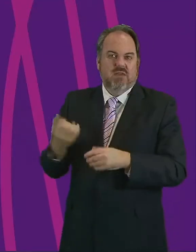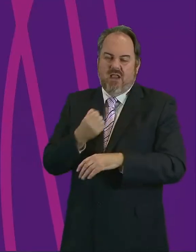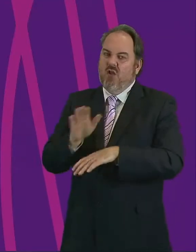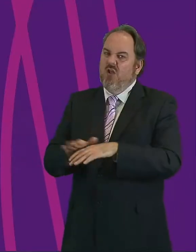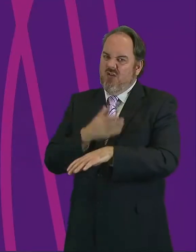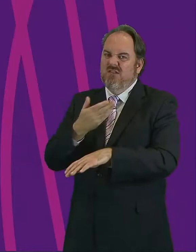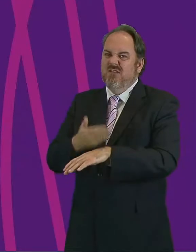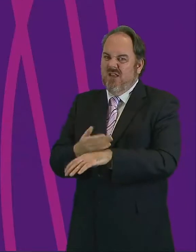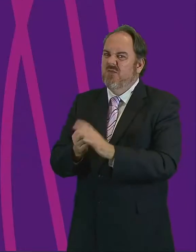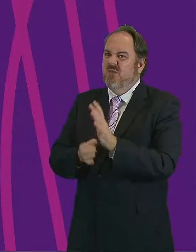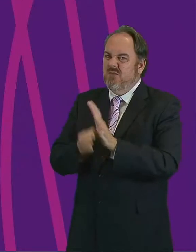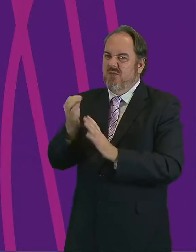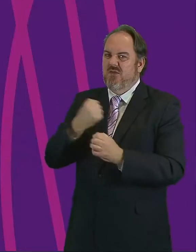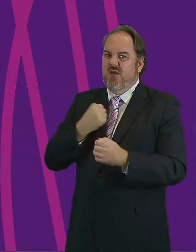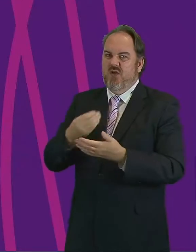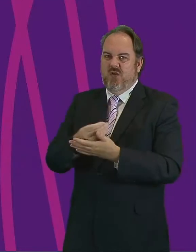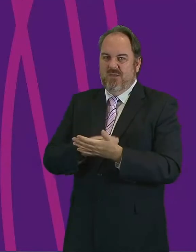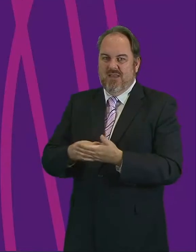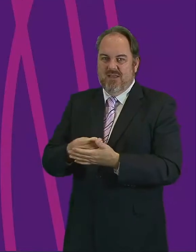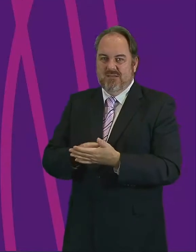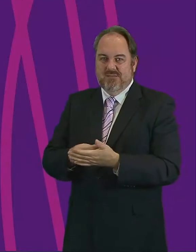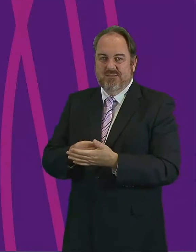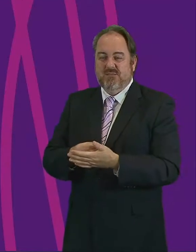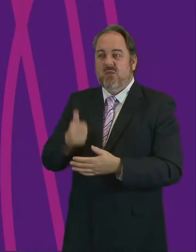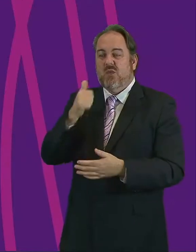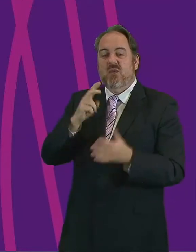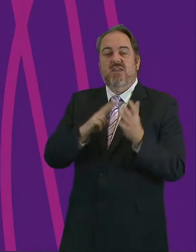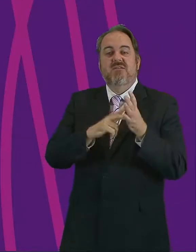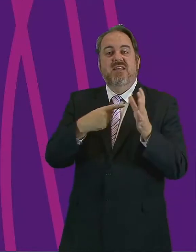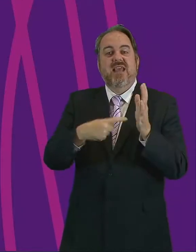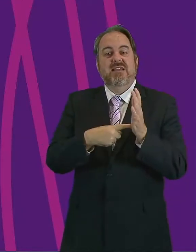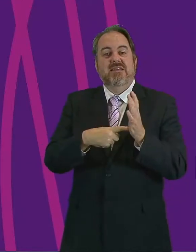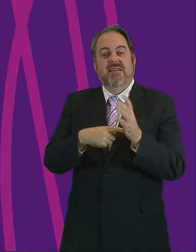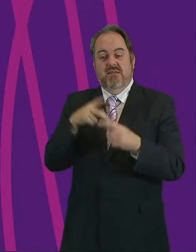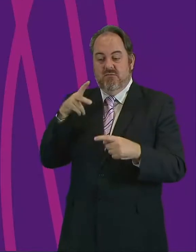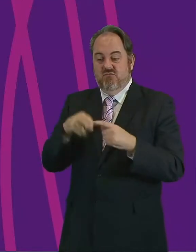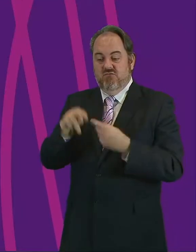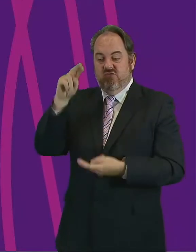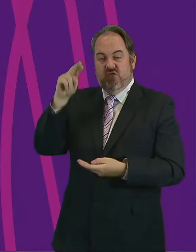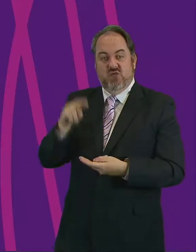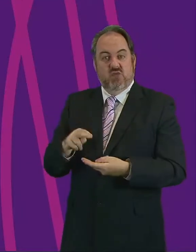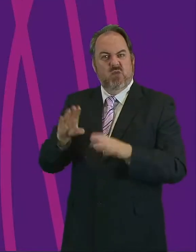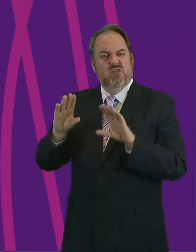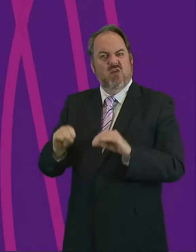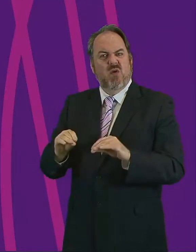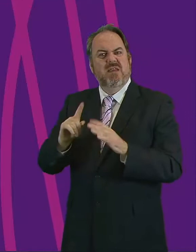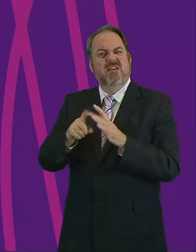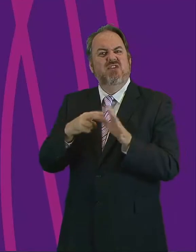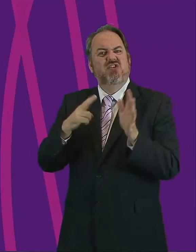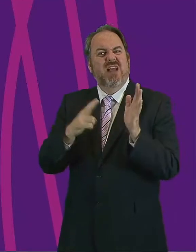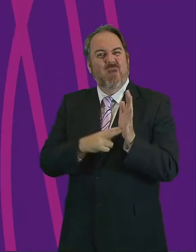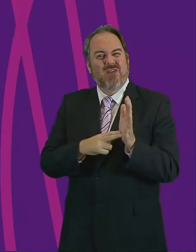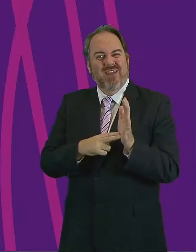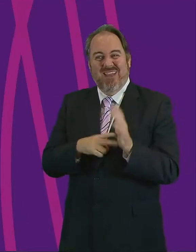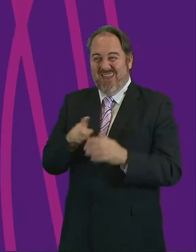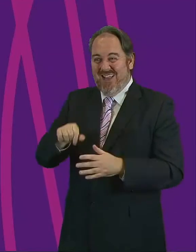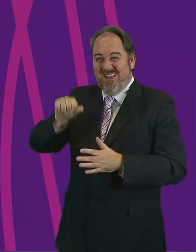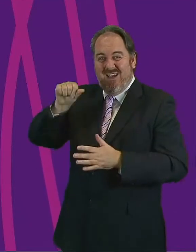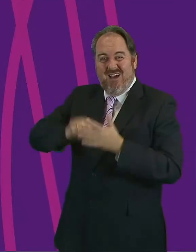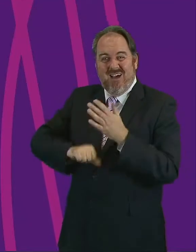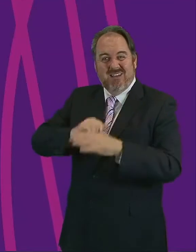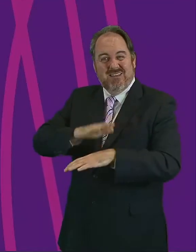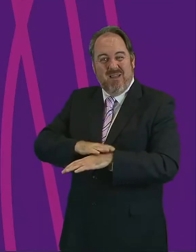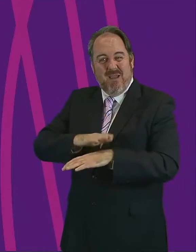yesterday have a short shelf life. VAT reduction will come to an end in January, the middle of winter, at the hardest point for the